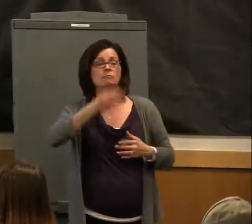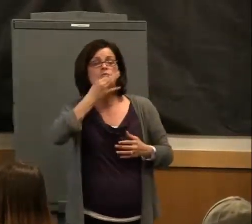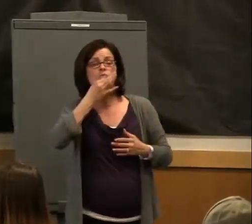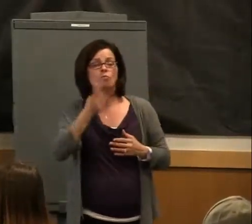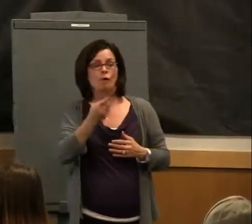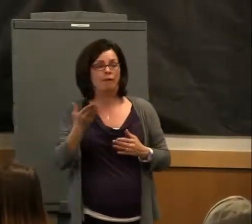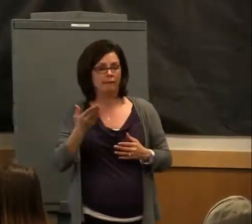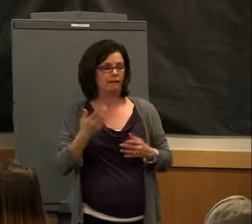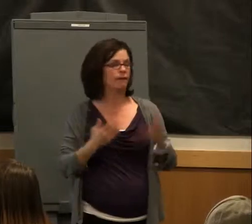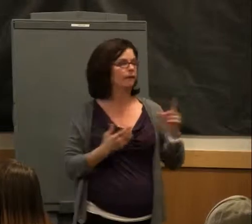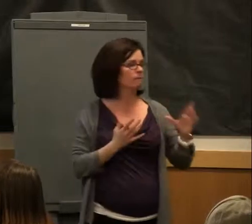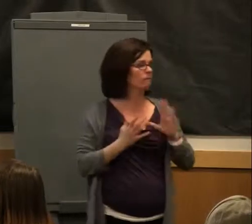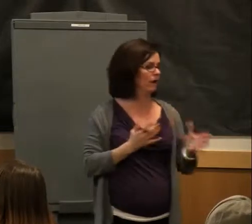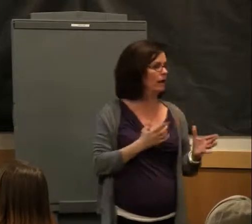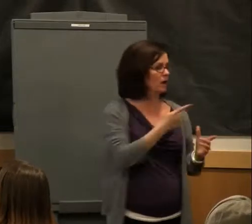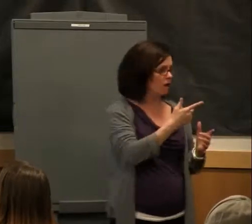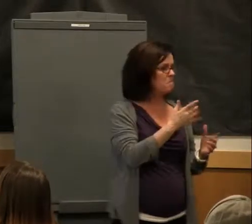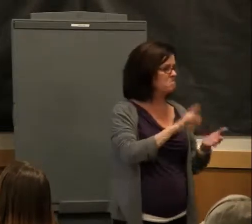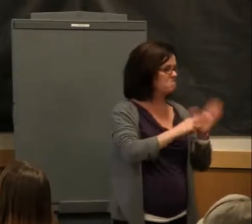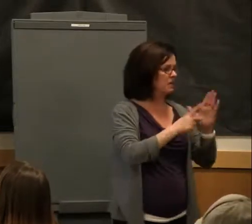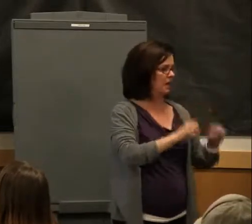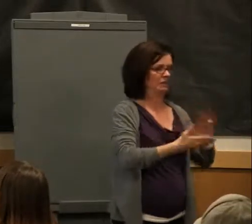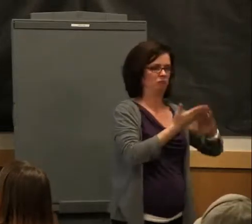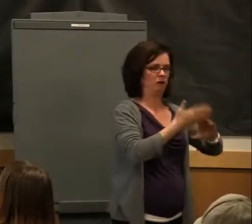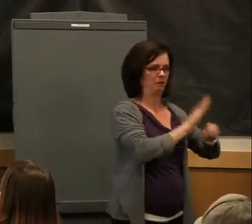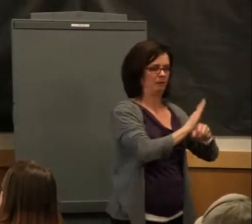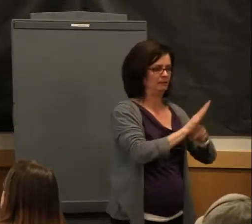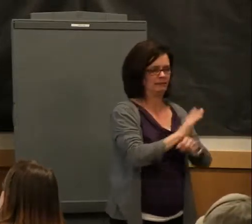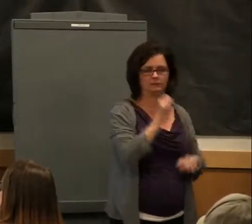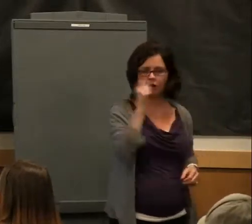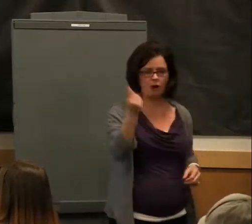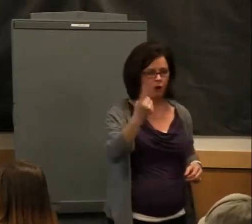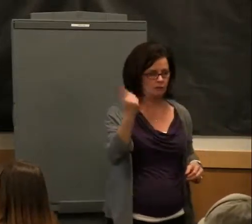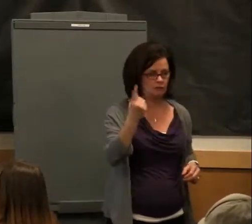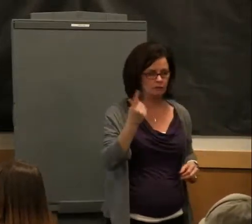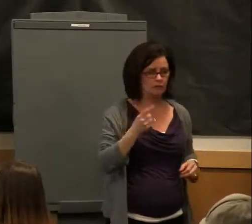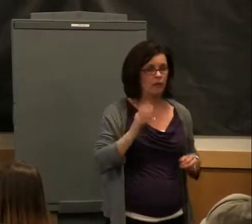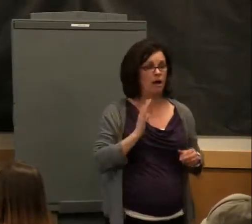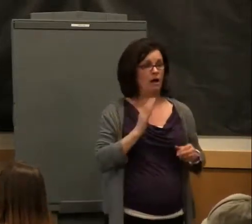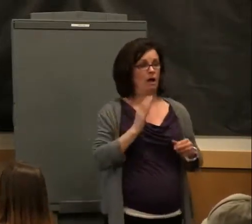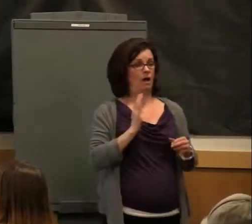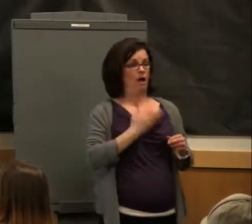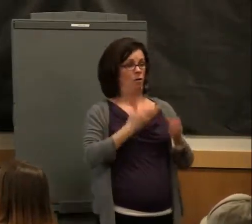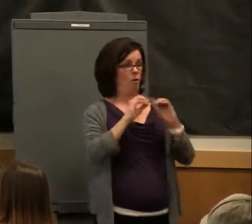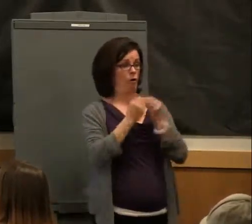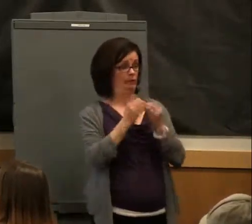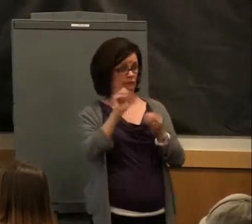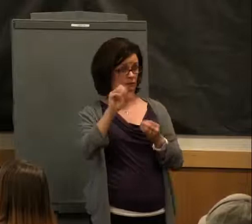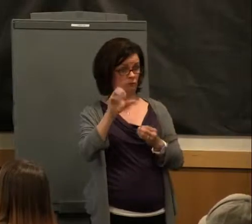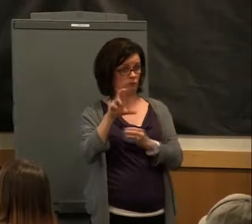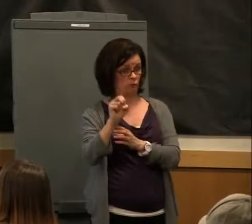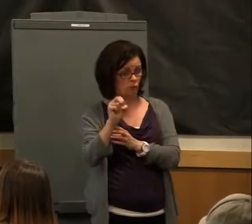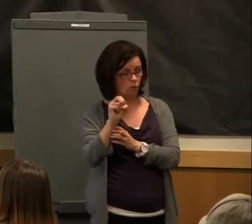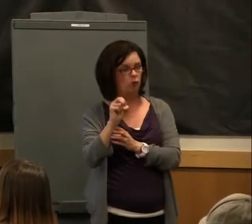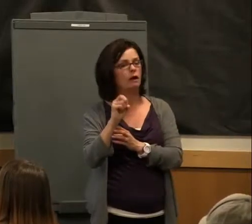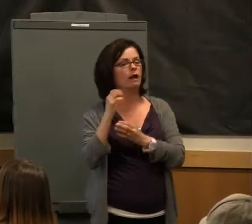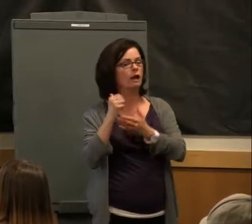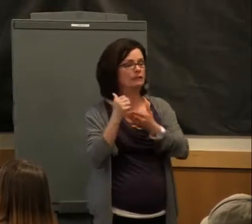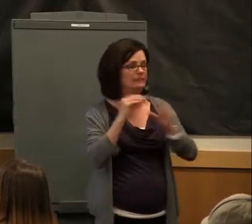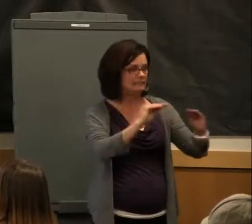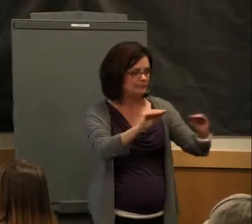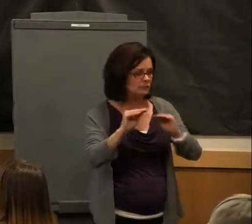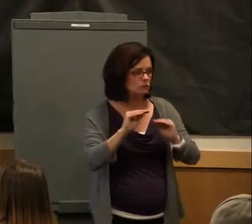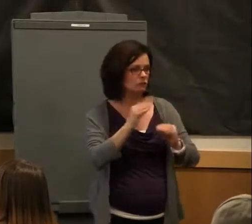doesn't mean you're going to be really good at running a business. So part of what we do at SCORE is help teach you the kinds of things that you need to